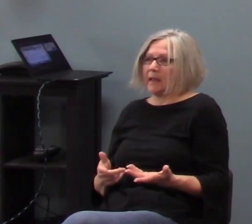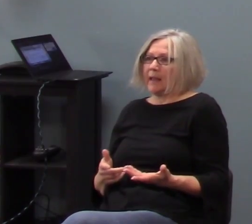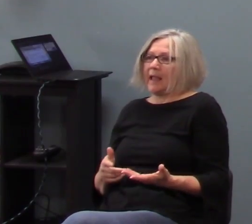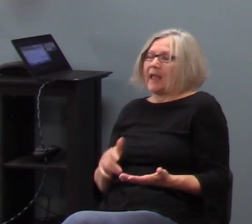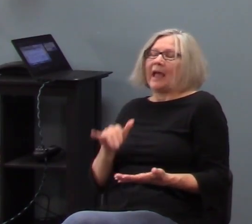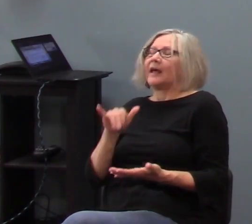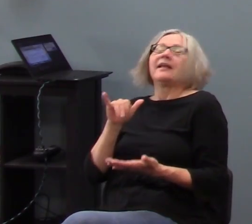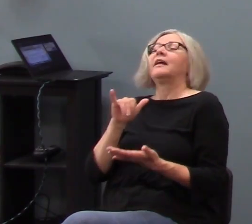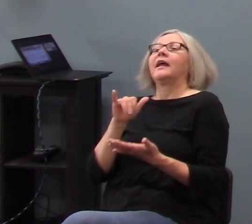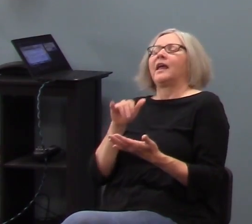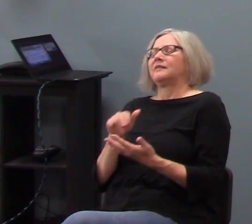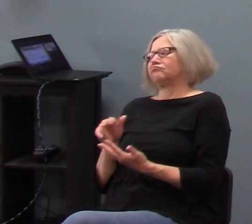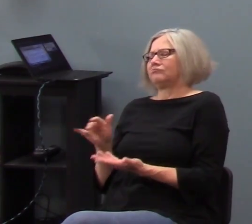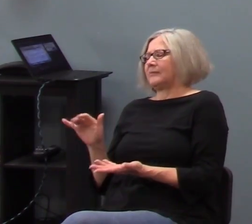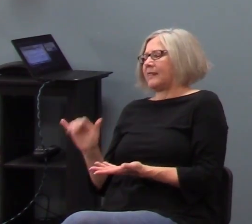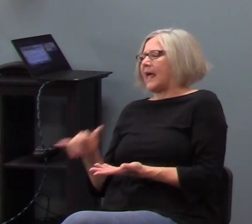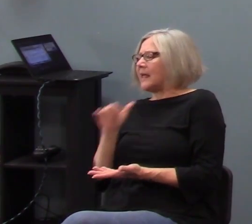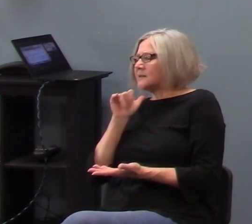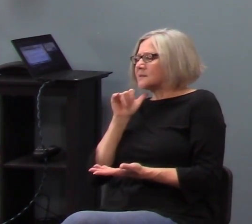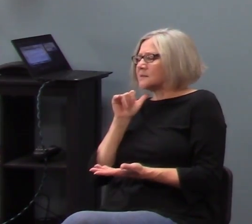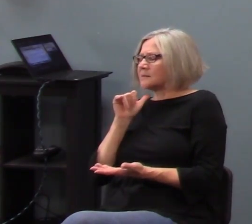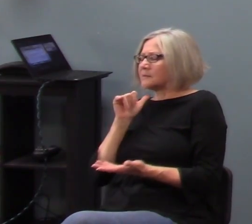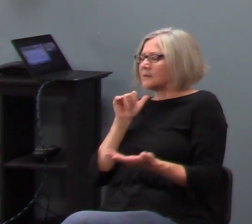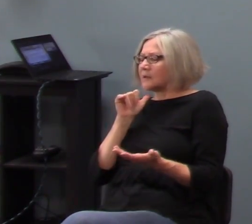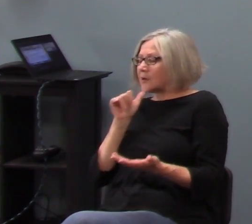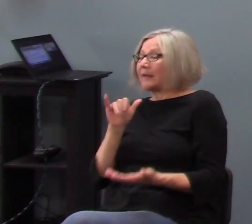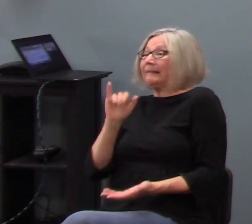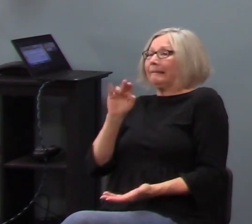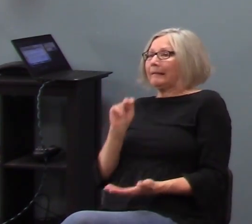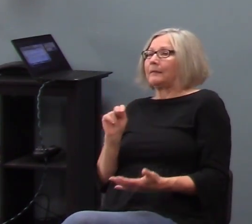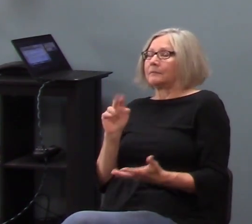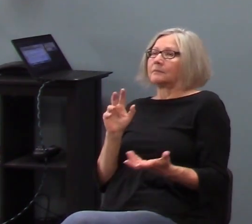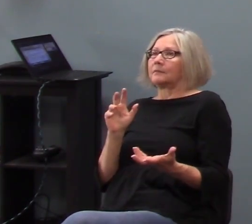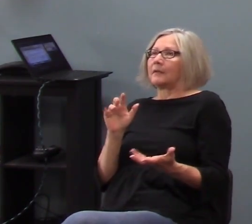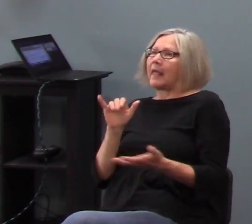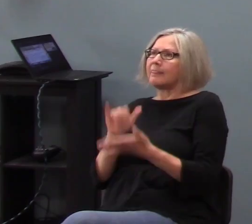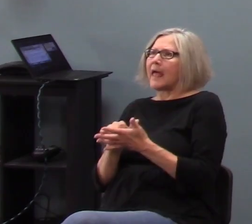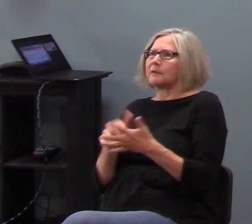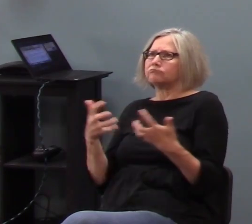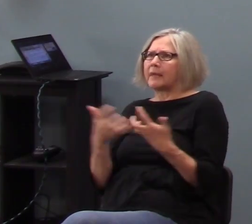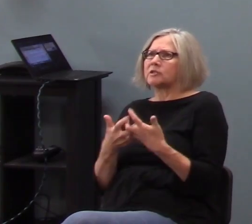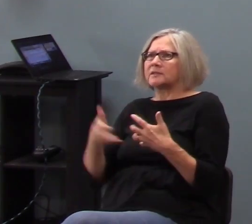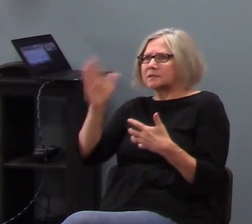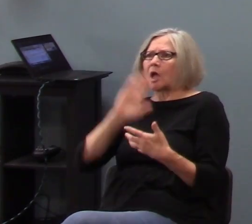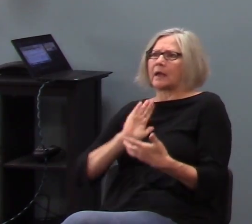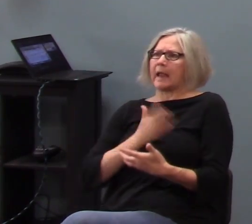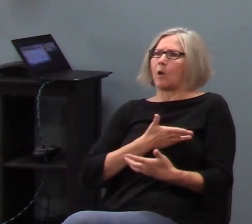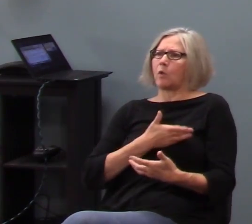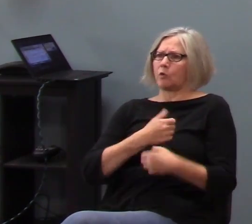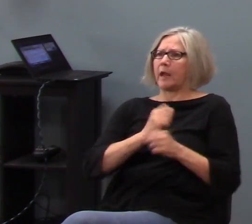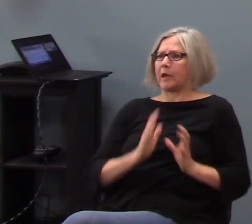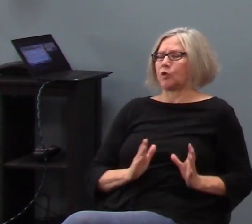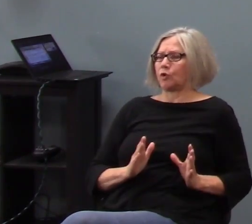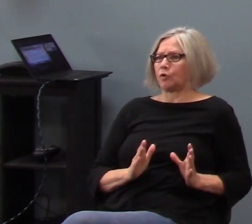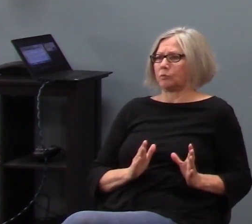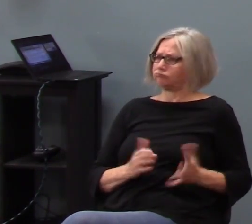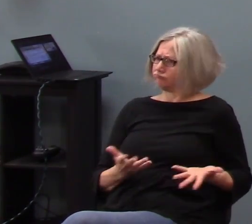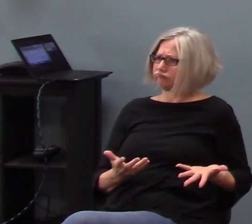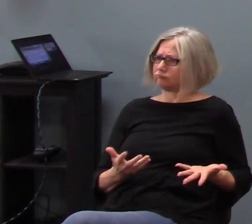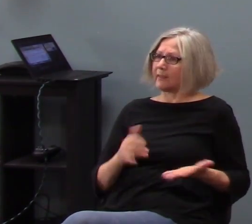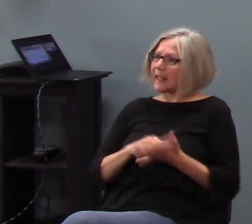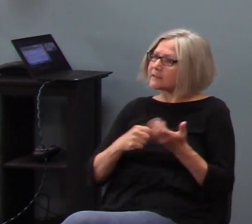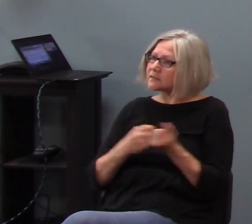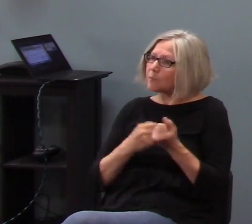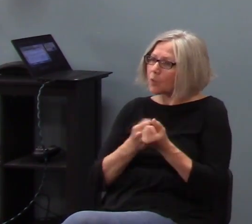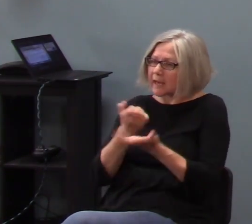those are incompatible with God being our creator. Again, we can see that the Mustang changes over time. That actually, to me, is a supporting evidence